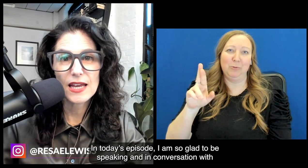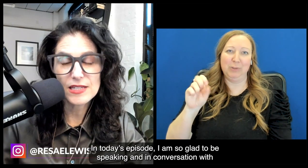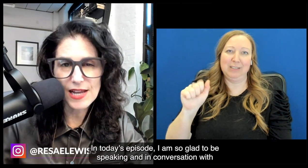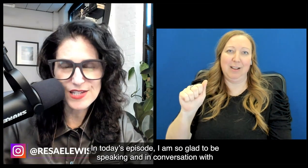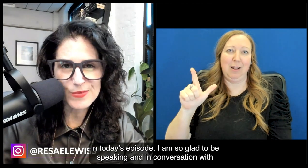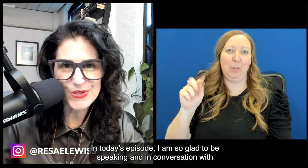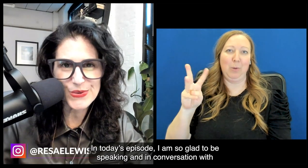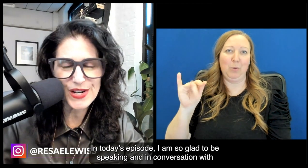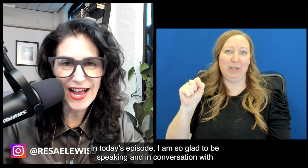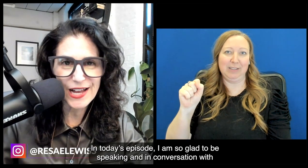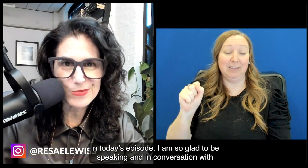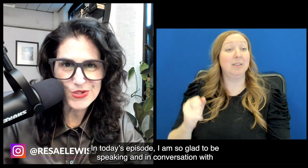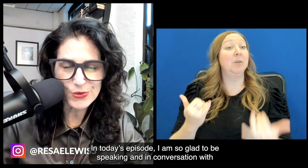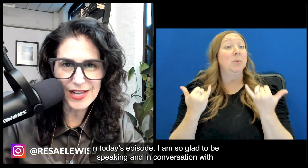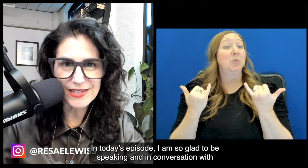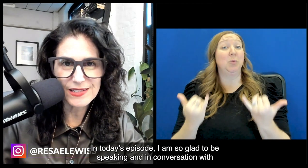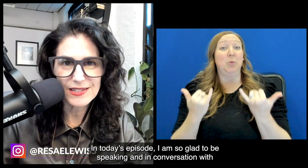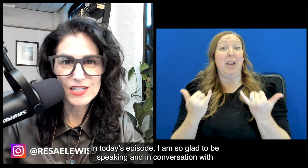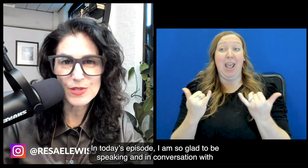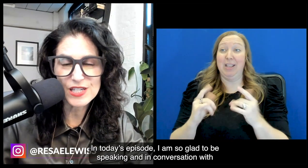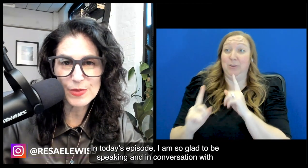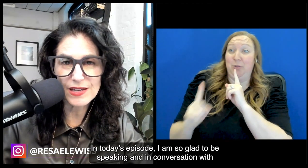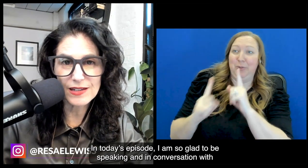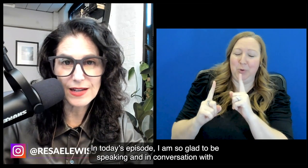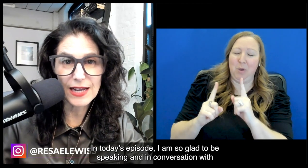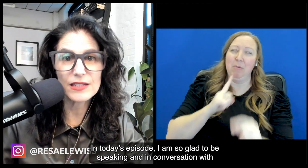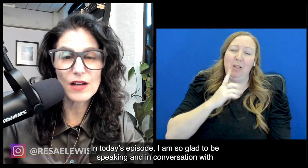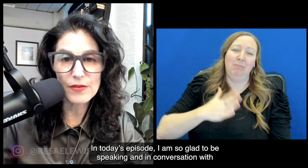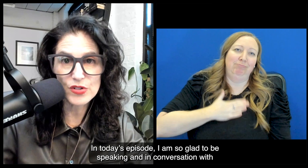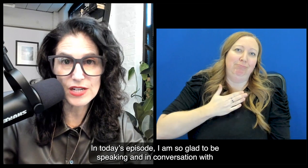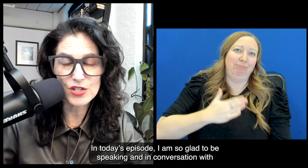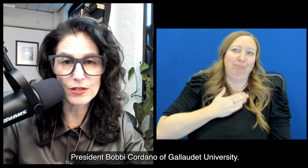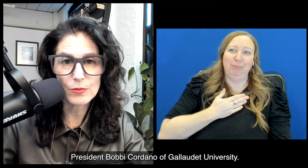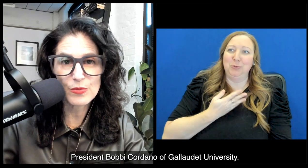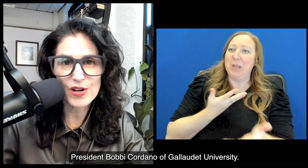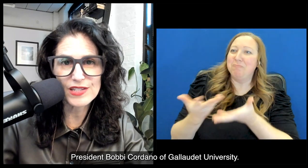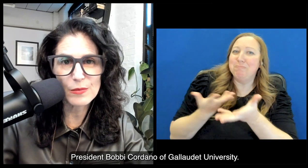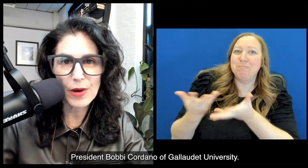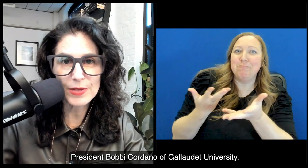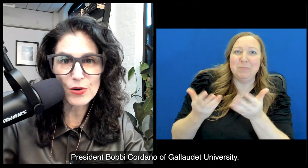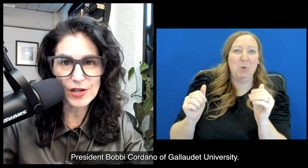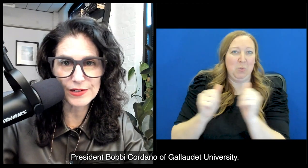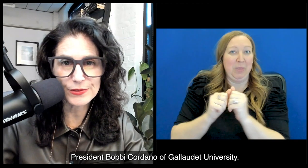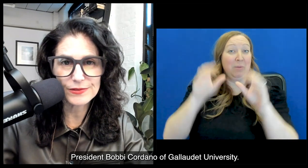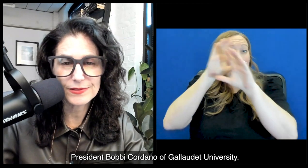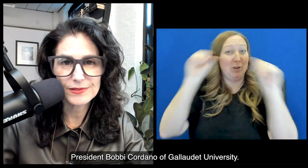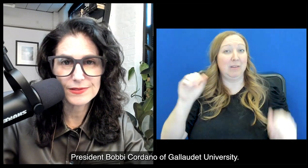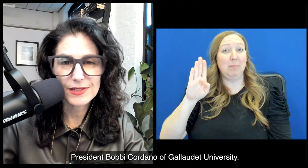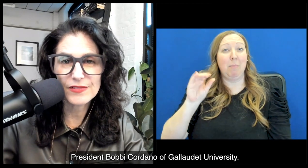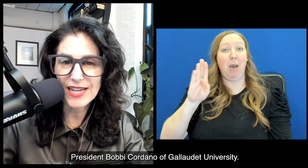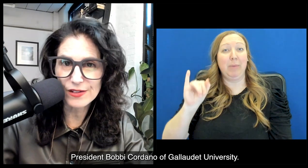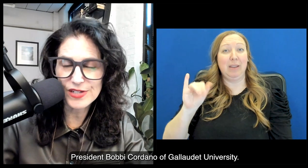In today's episode, I am so glad to be speaking and in conversation with President Bobby Cordano